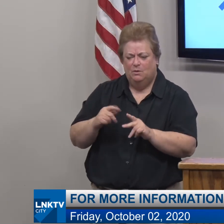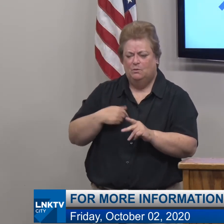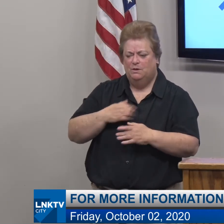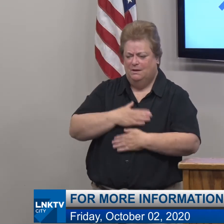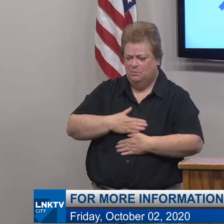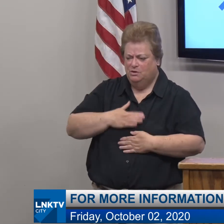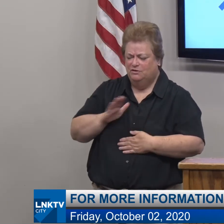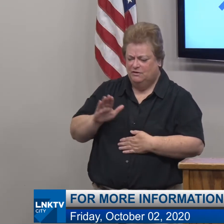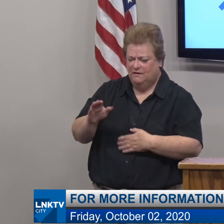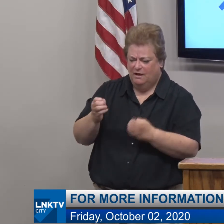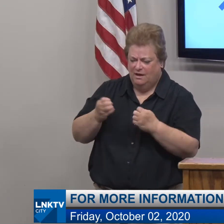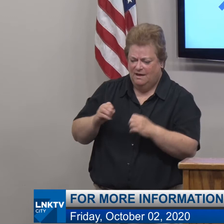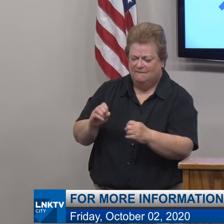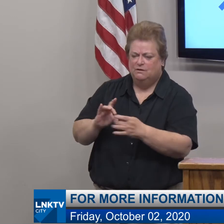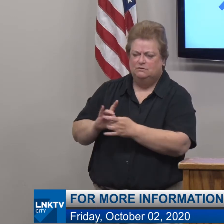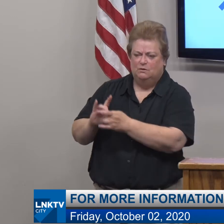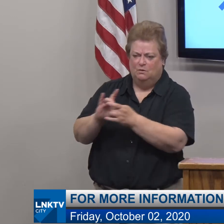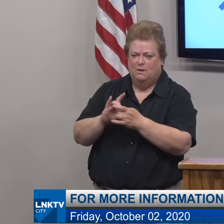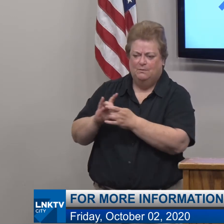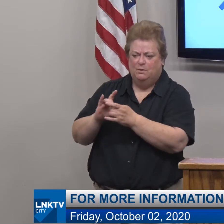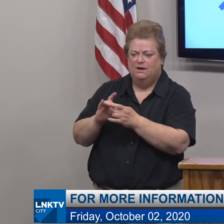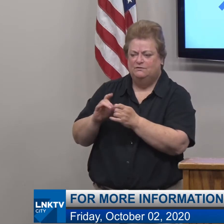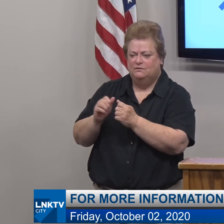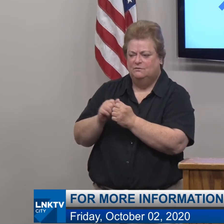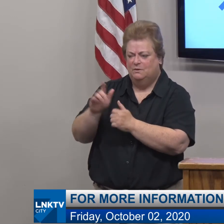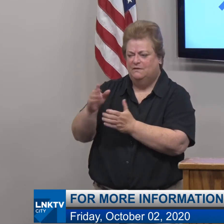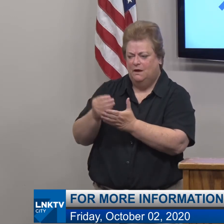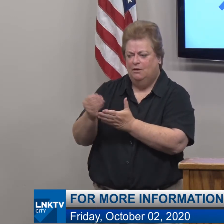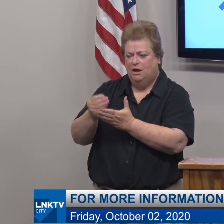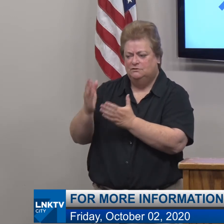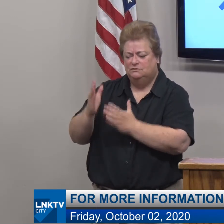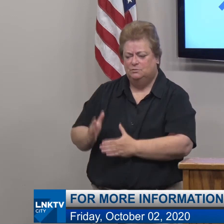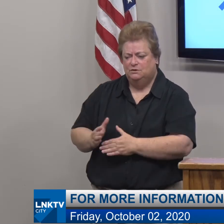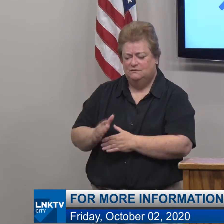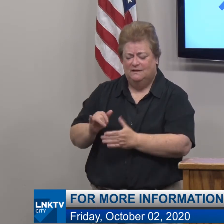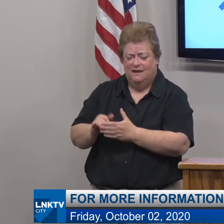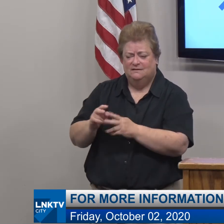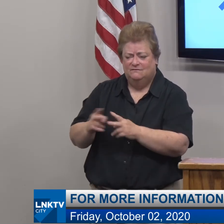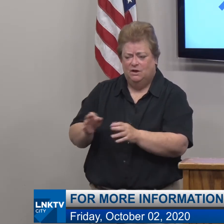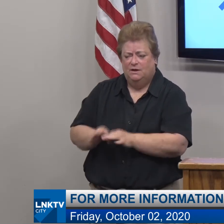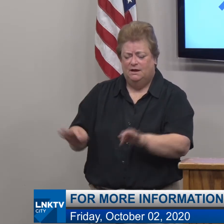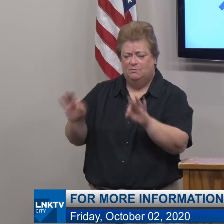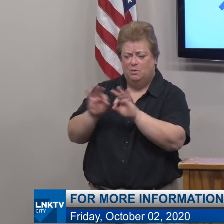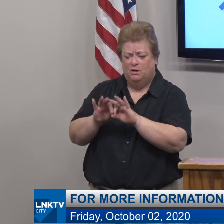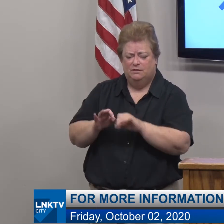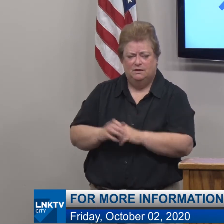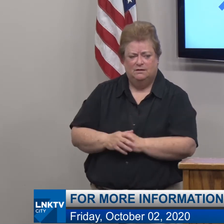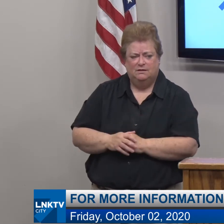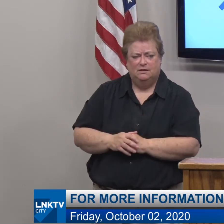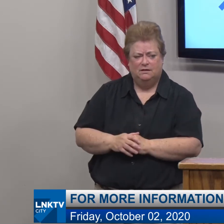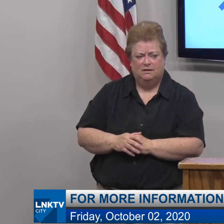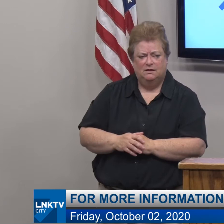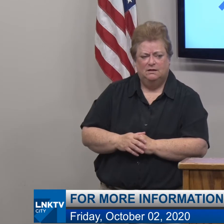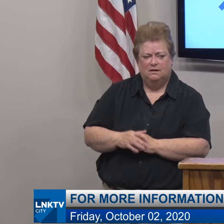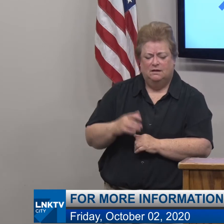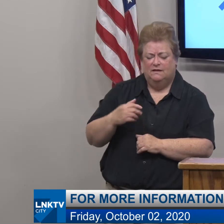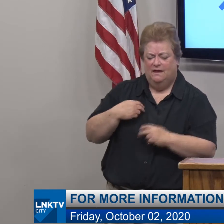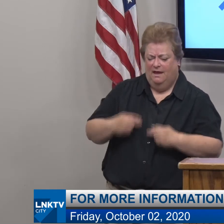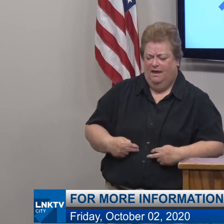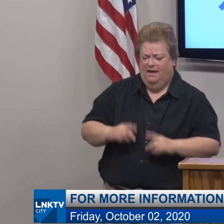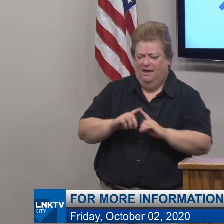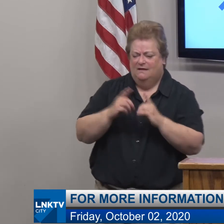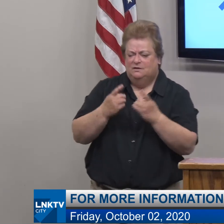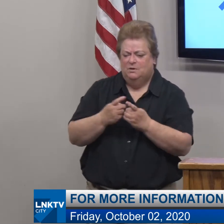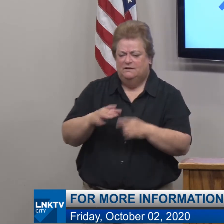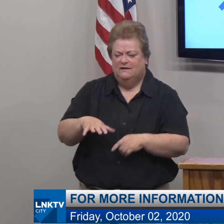efforts, and their cooperation of their customers is really critical for them. During our compliance checks, the health department has found